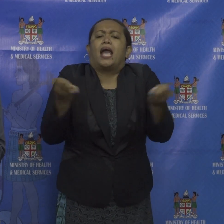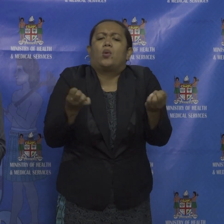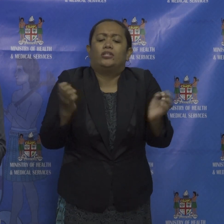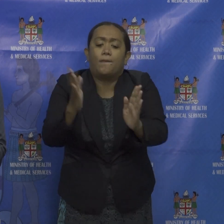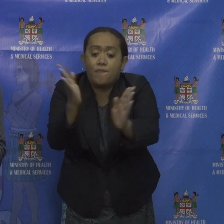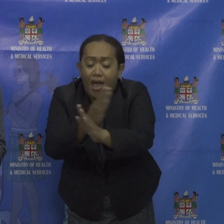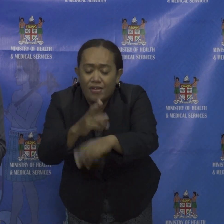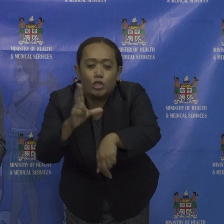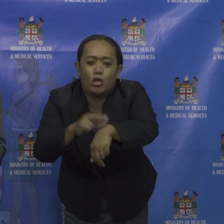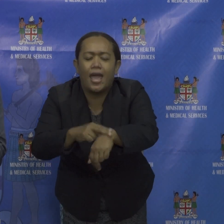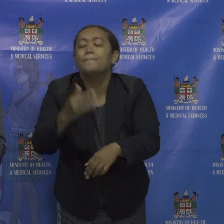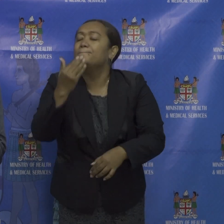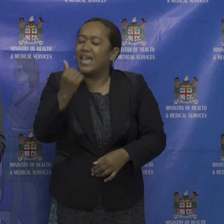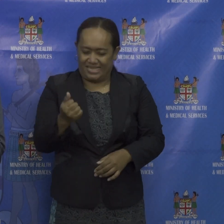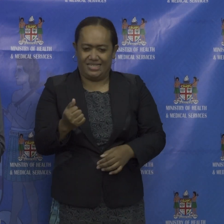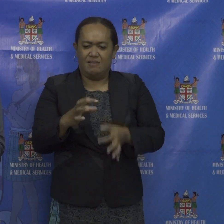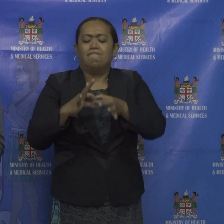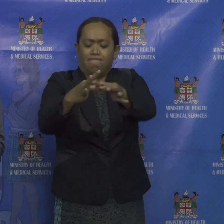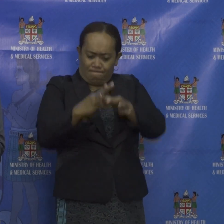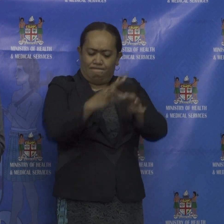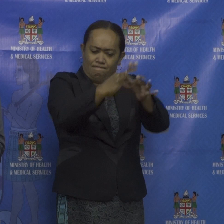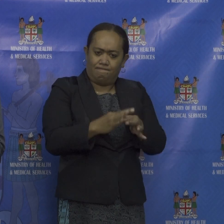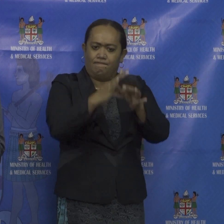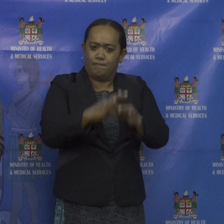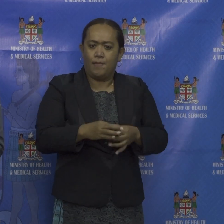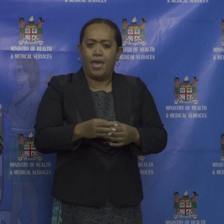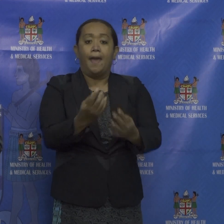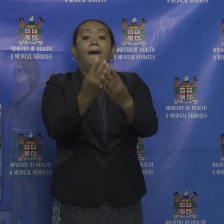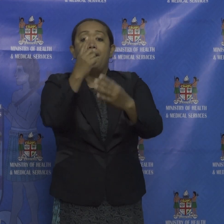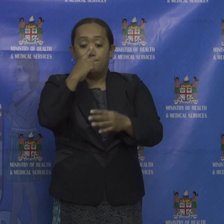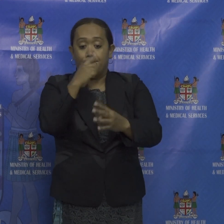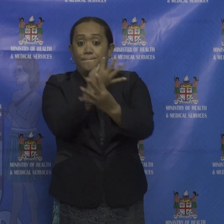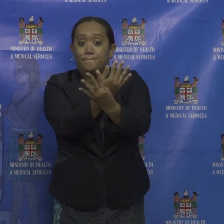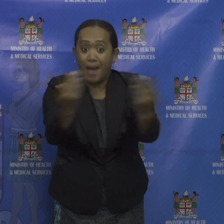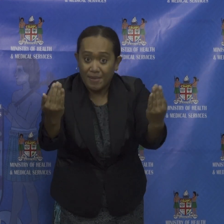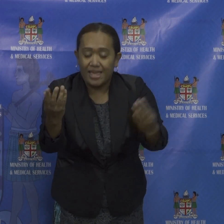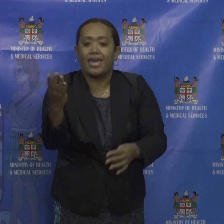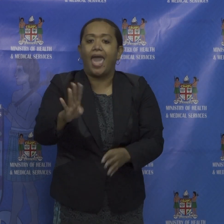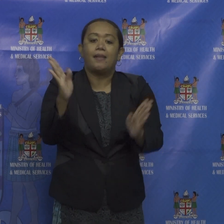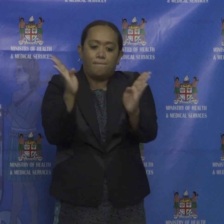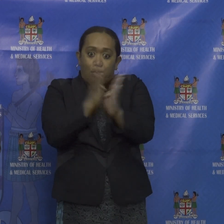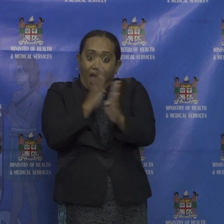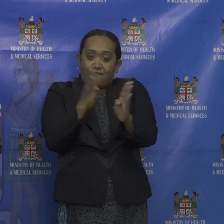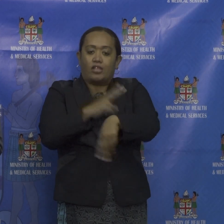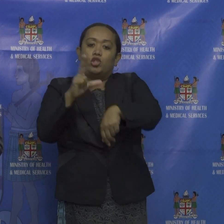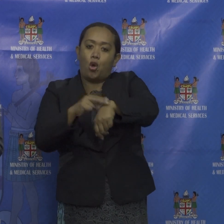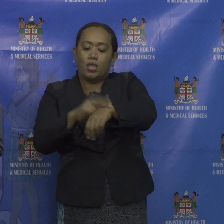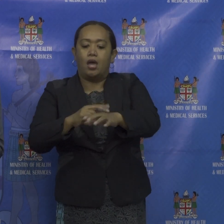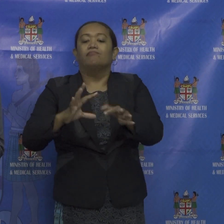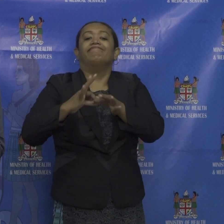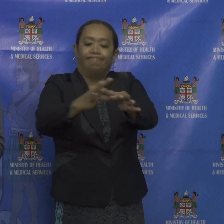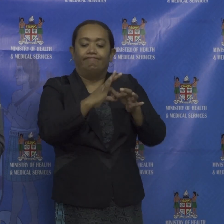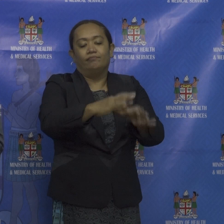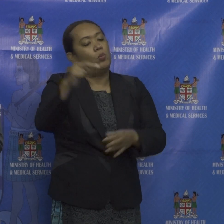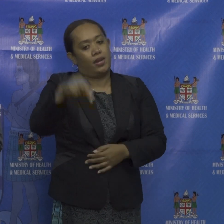an opportunity for us to bring public and private sector together at a time of urgent need for our people.